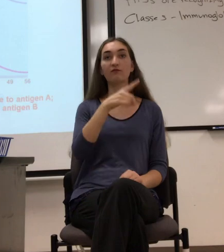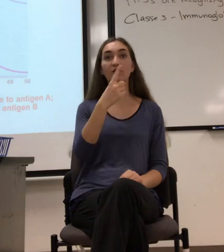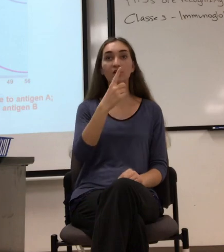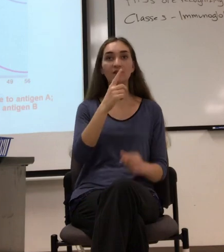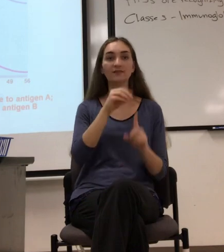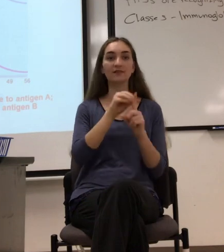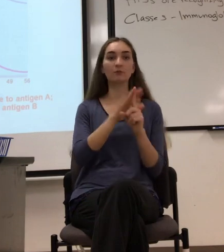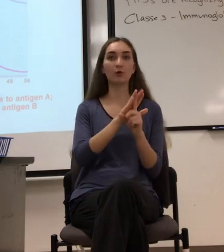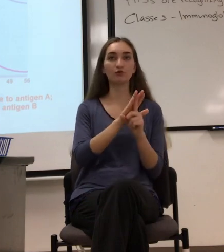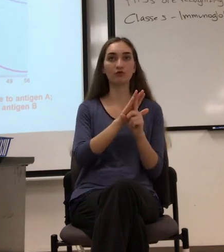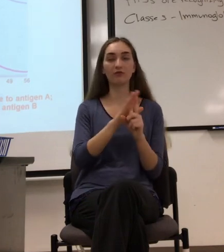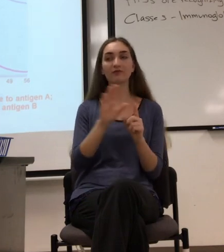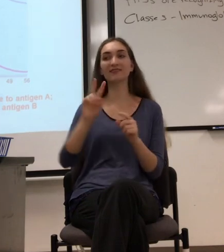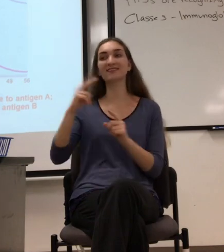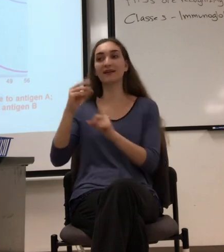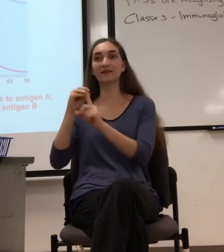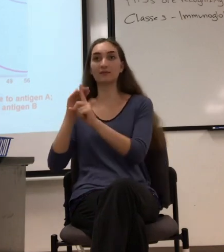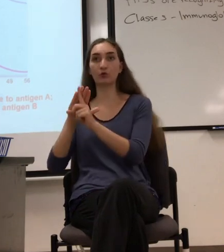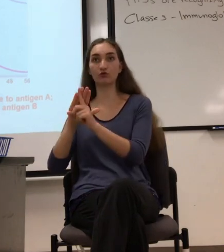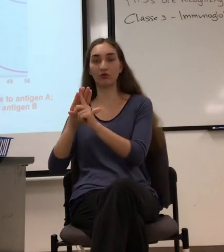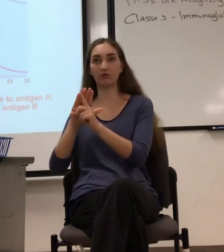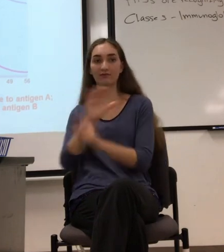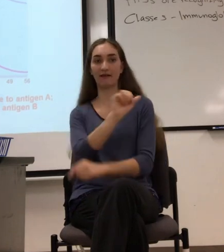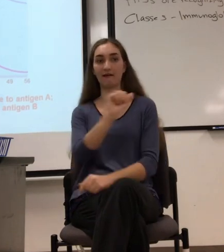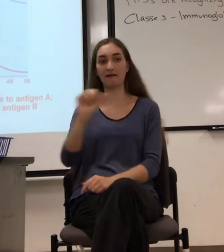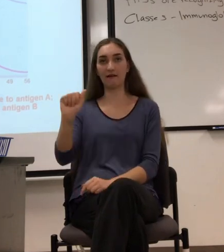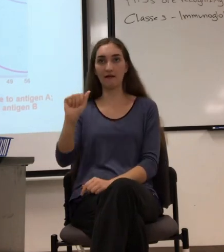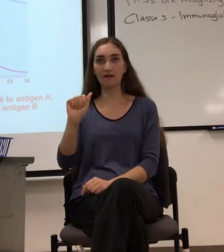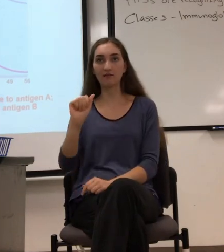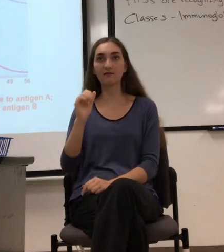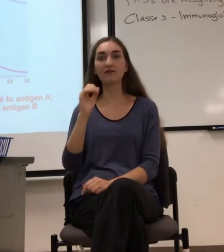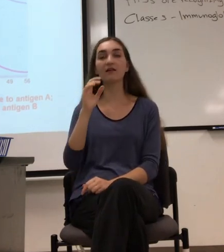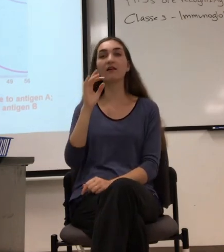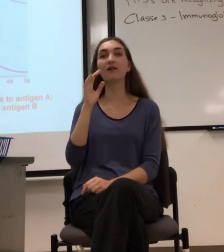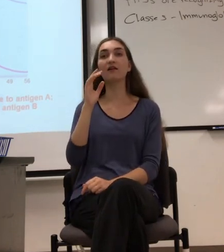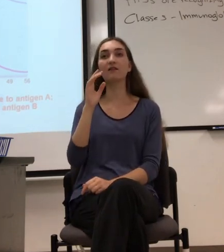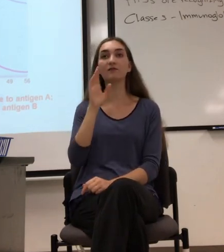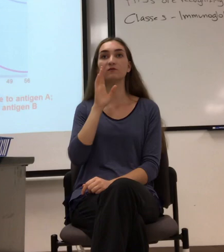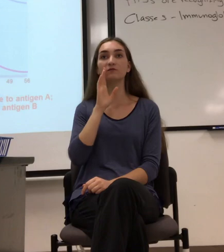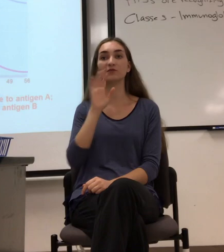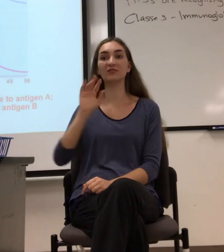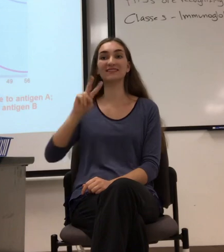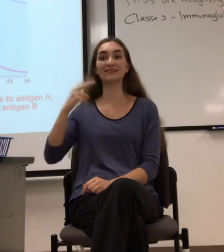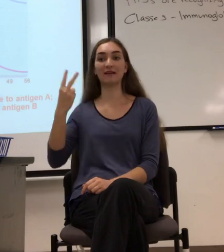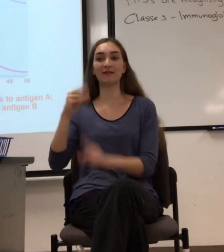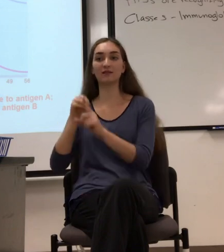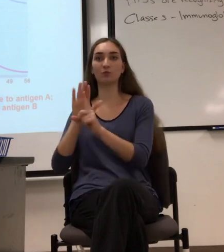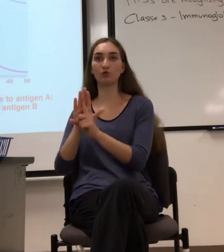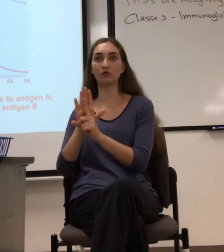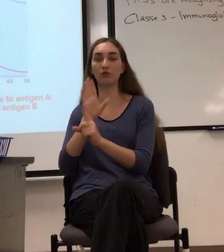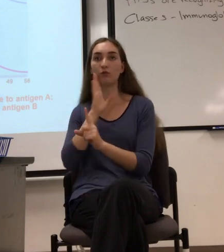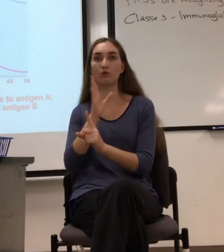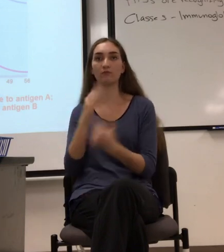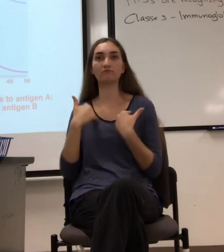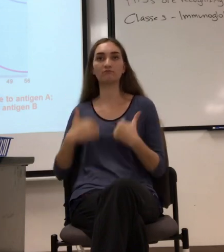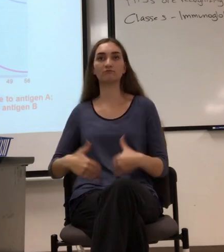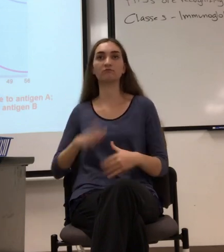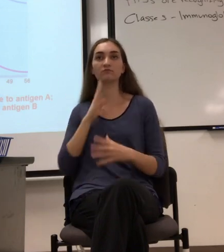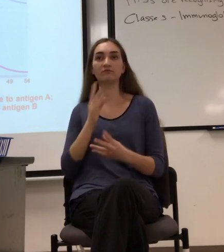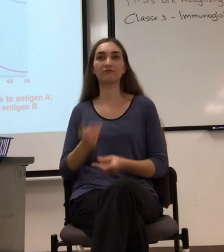the memory cell, you're in good shape if it's the second exposure. It takes only hours to get the